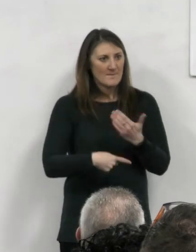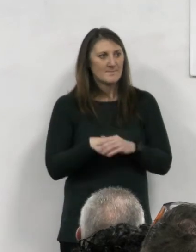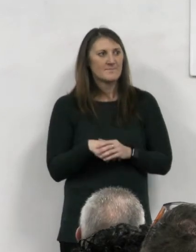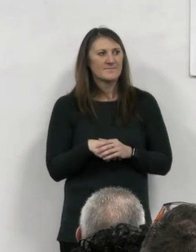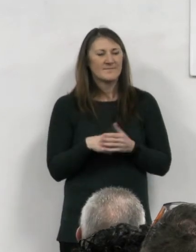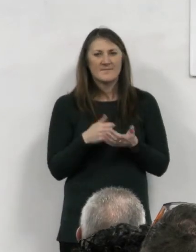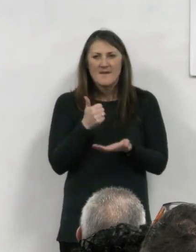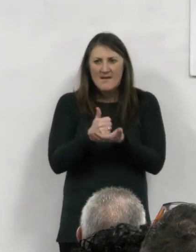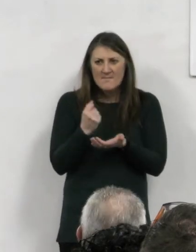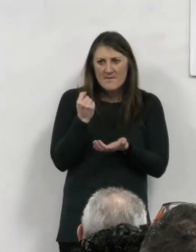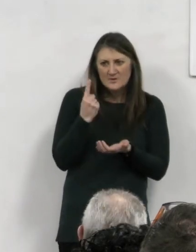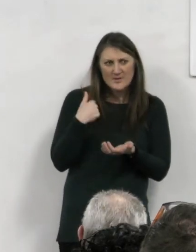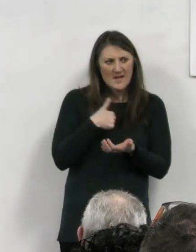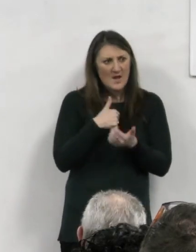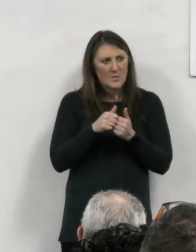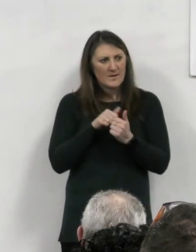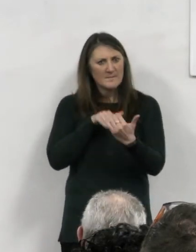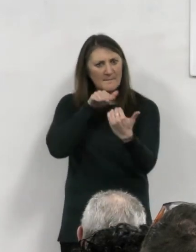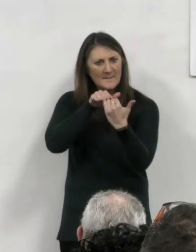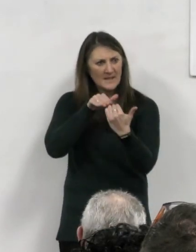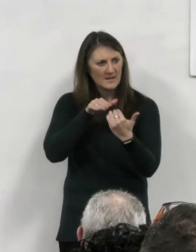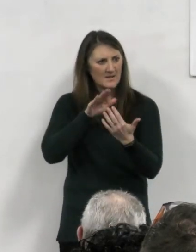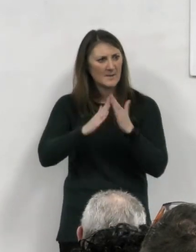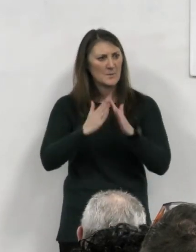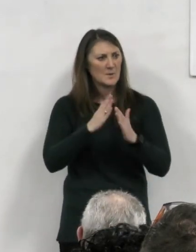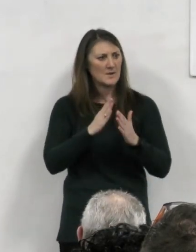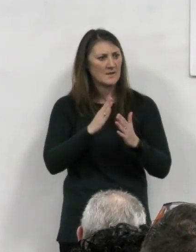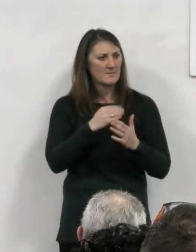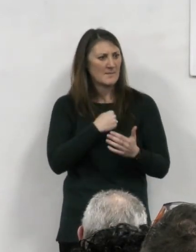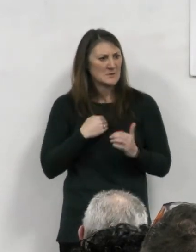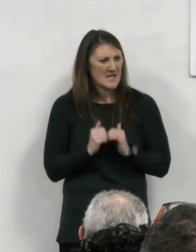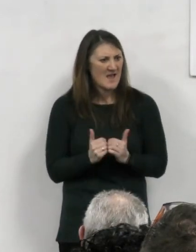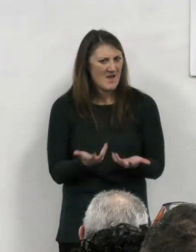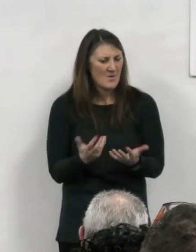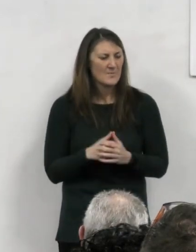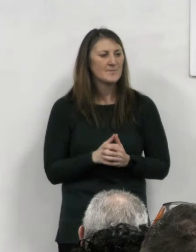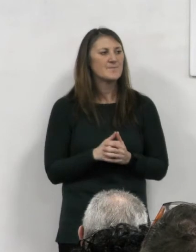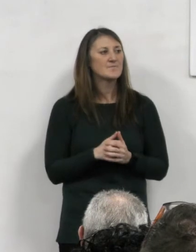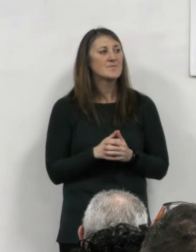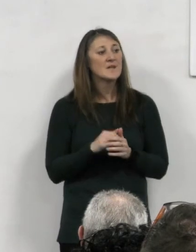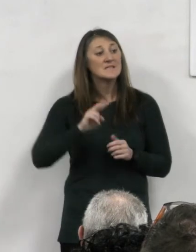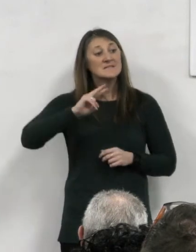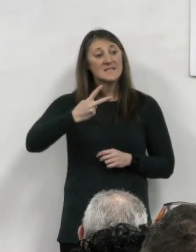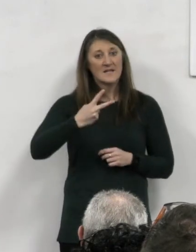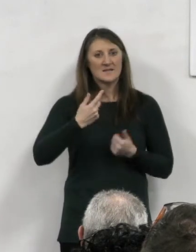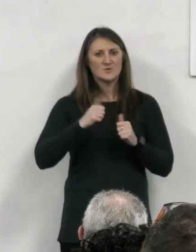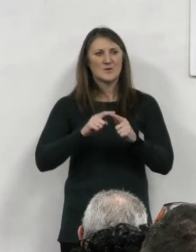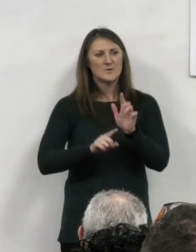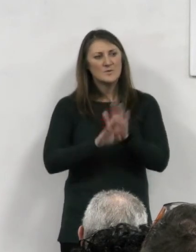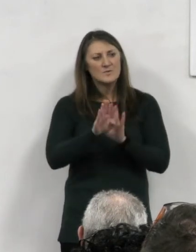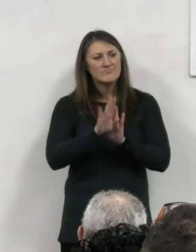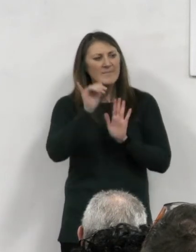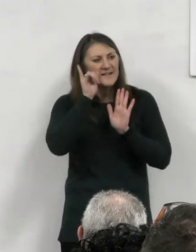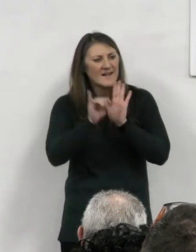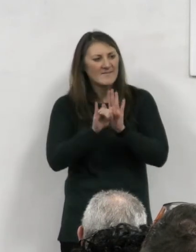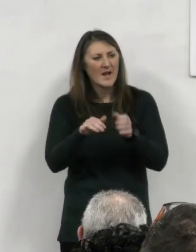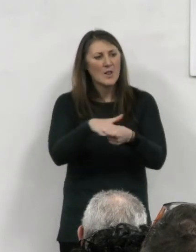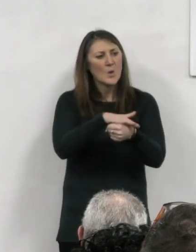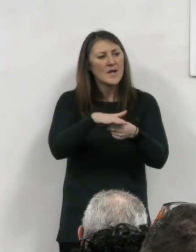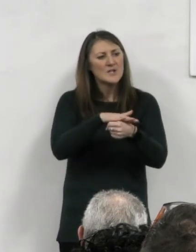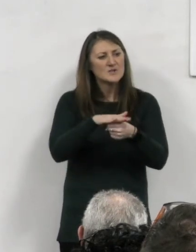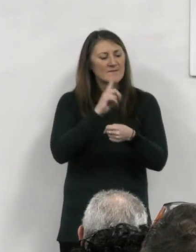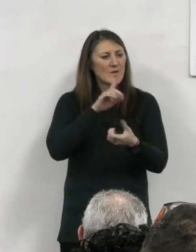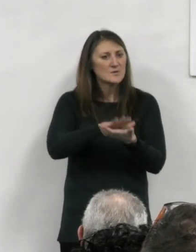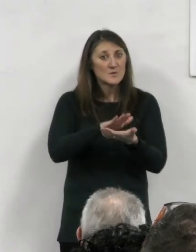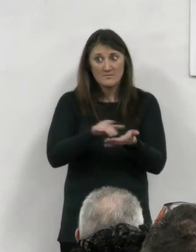can we continue to meet community members where they are. Second, we're looking to identify and develop a location for our school. If you have any